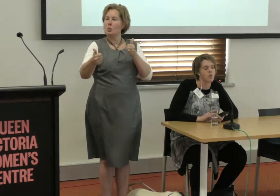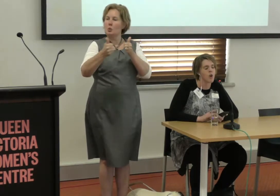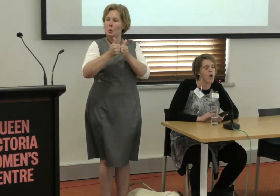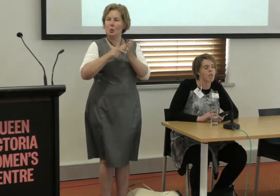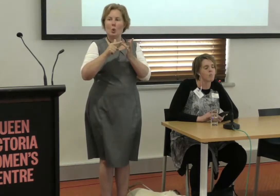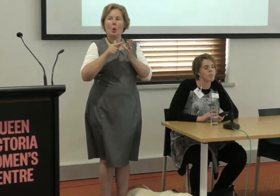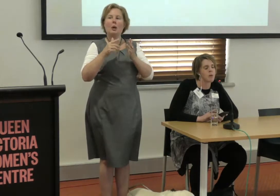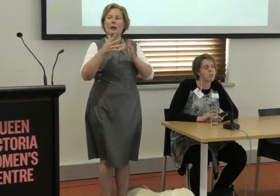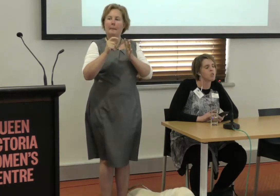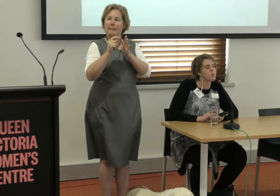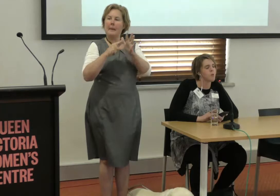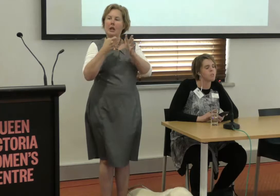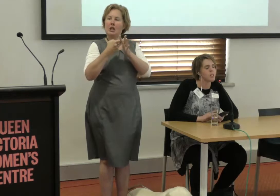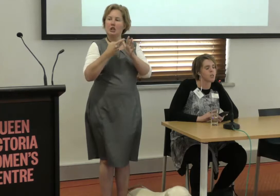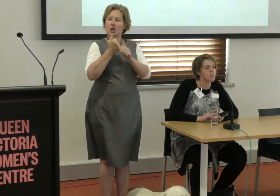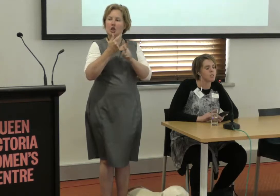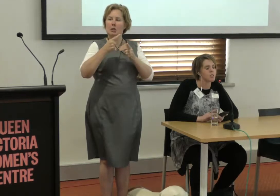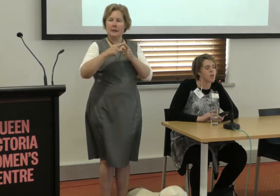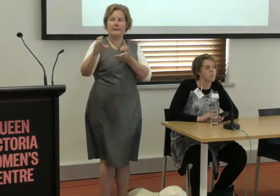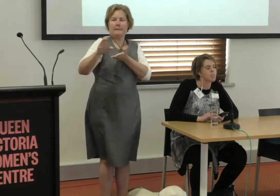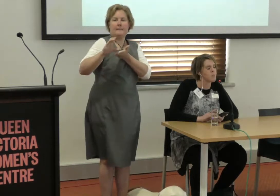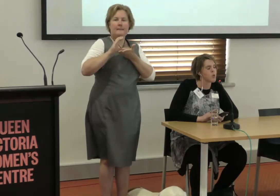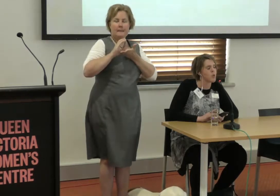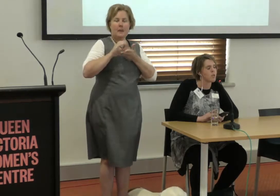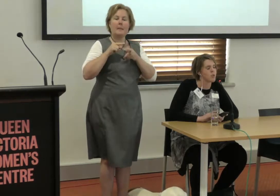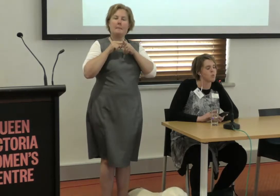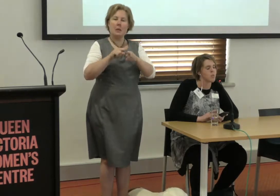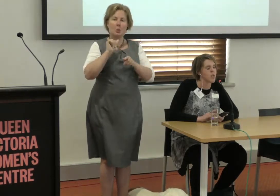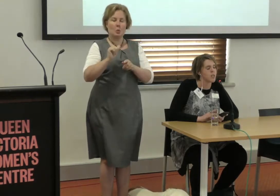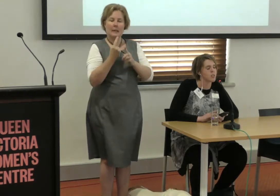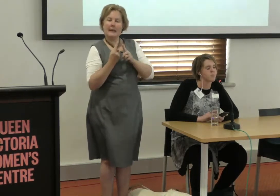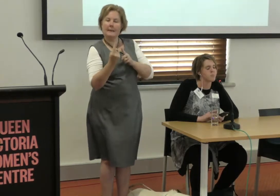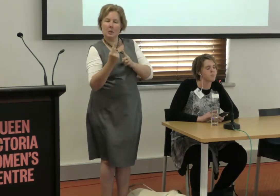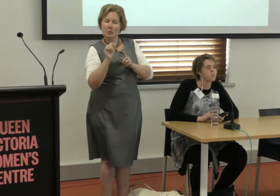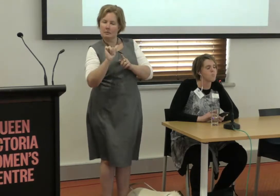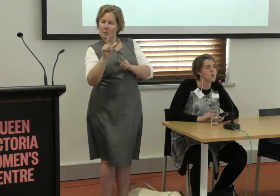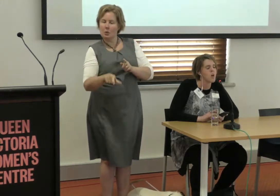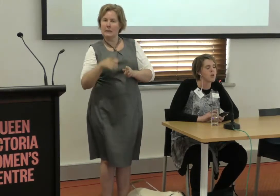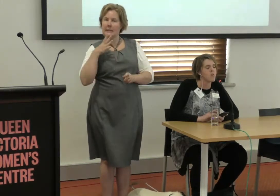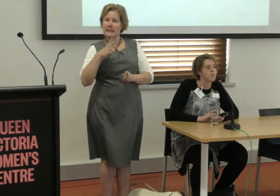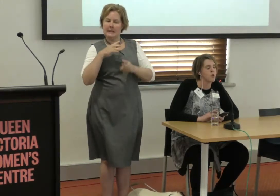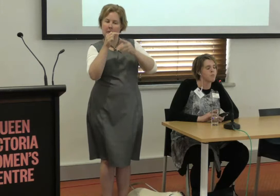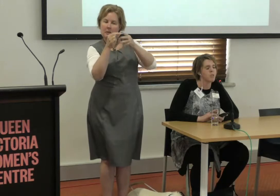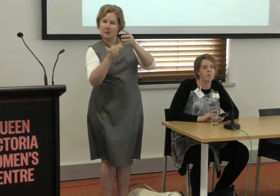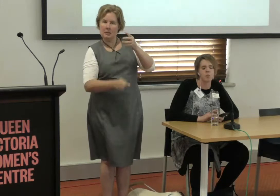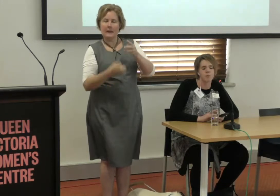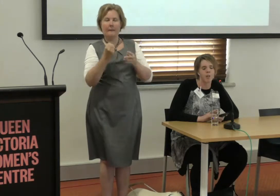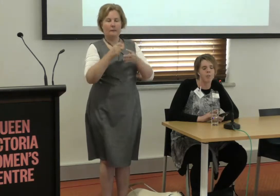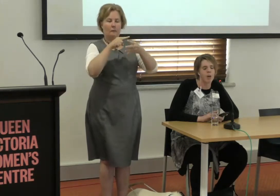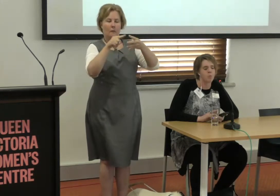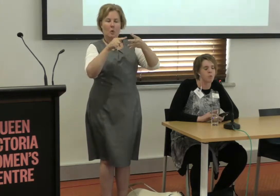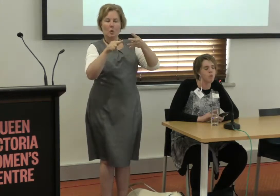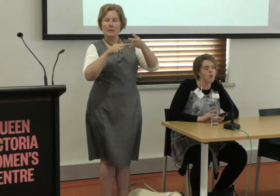you and can be spent on supports and services that best meet your individual needs. There are 4 different levels of